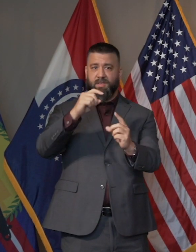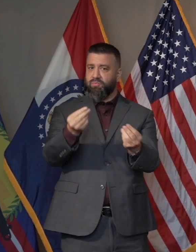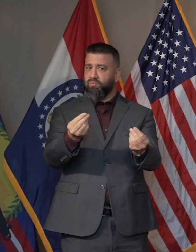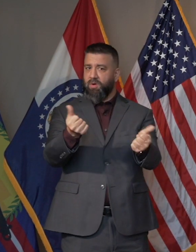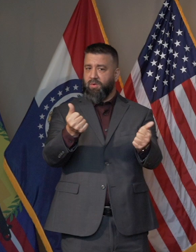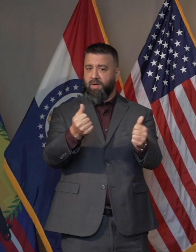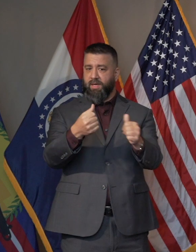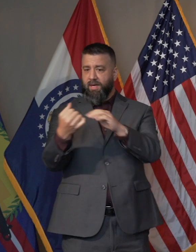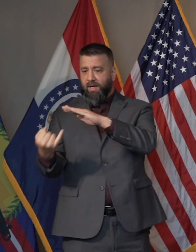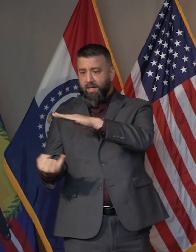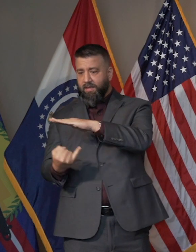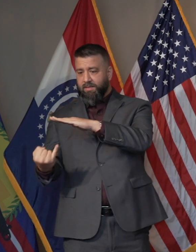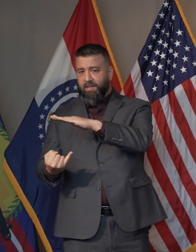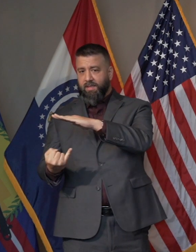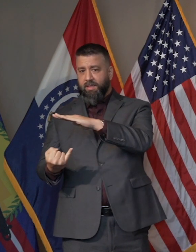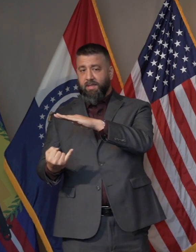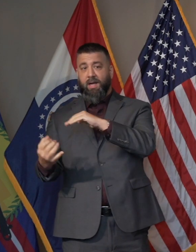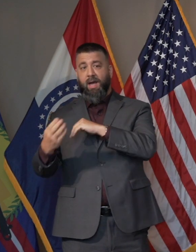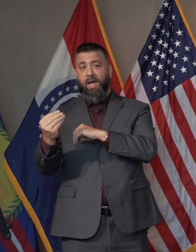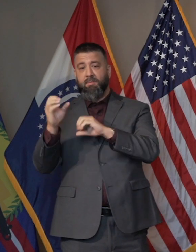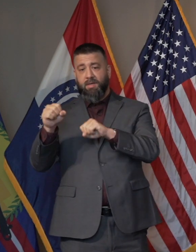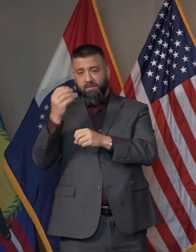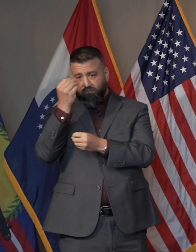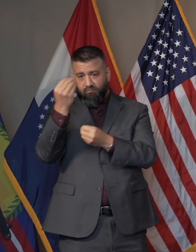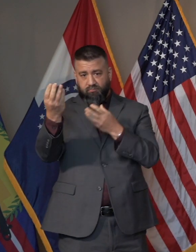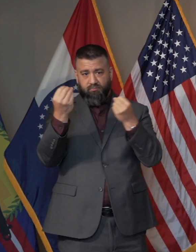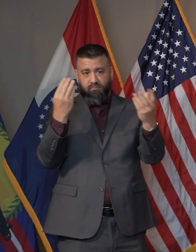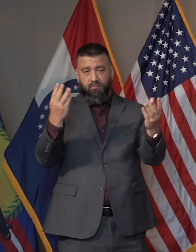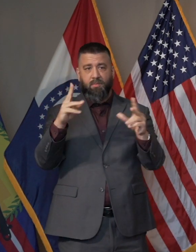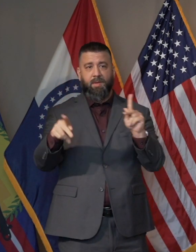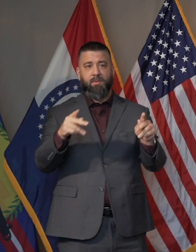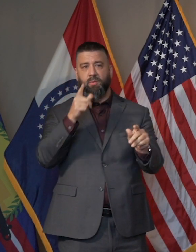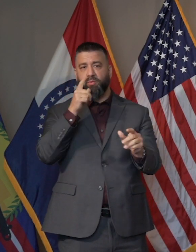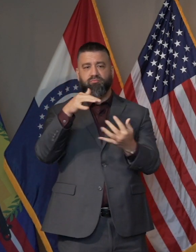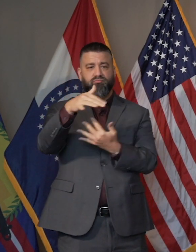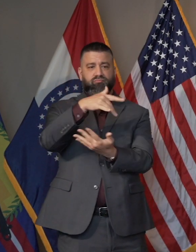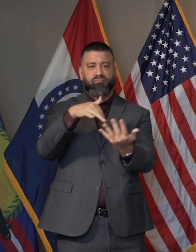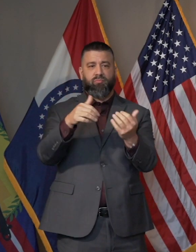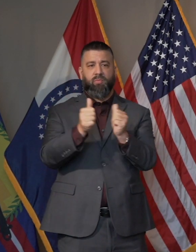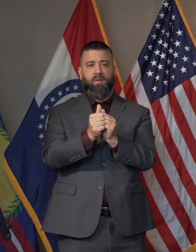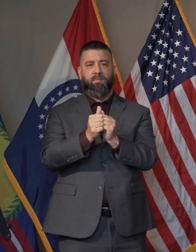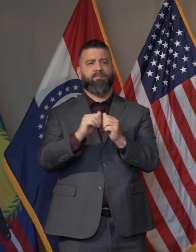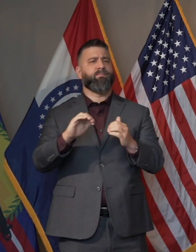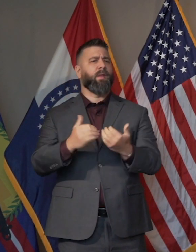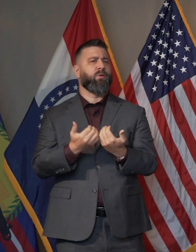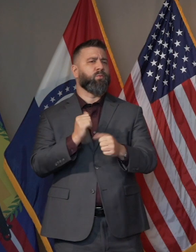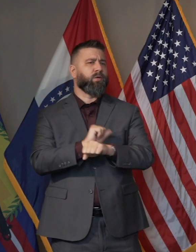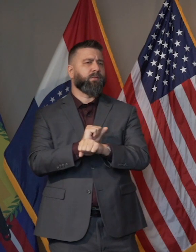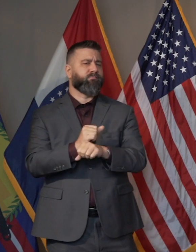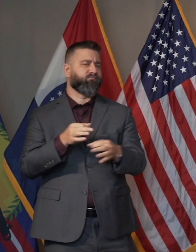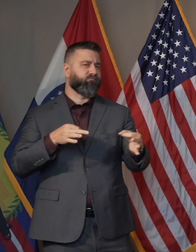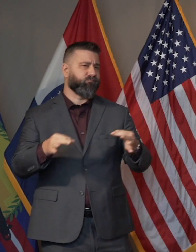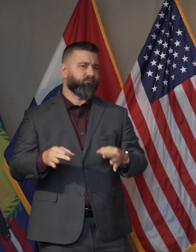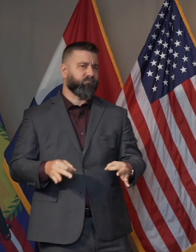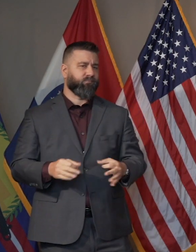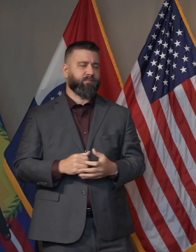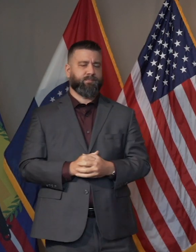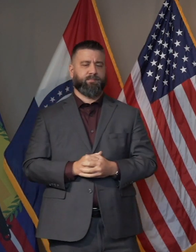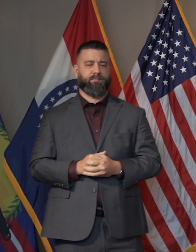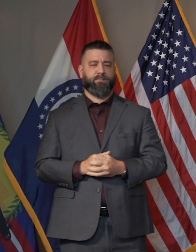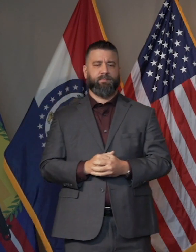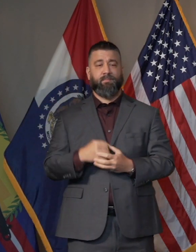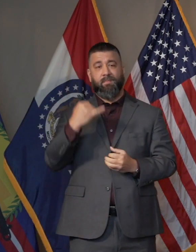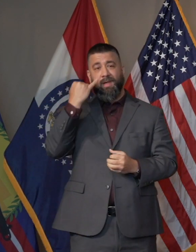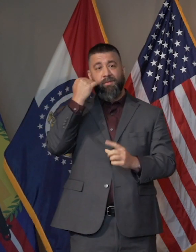must immediately get in contact with anyone who they've exposed. Here's how it's going to work. If you test